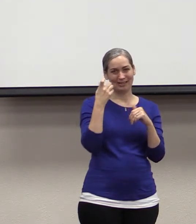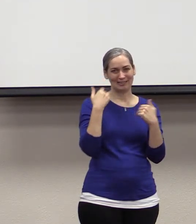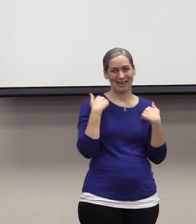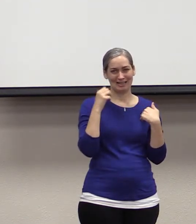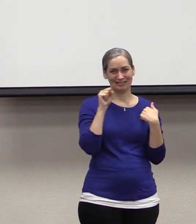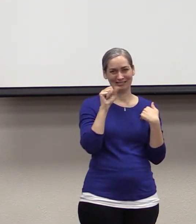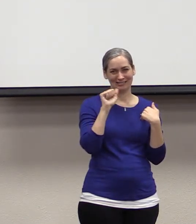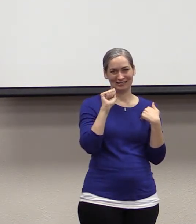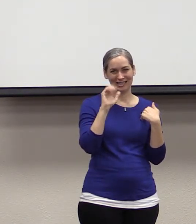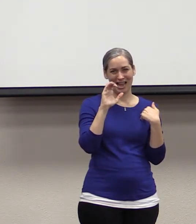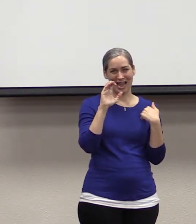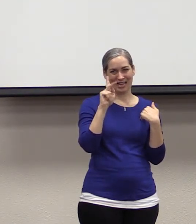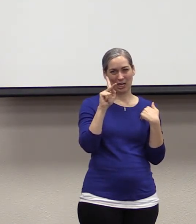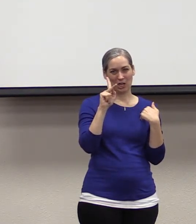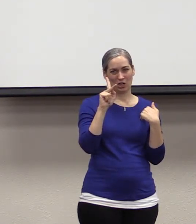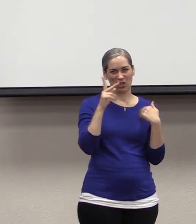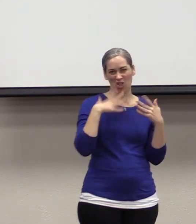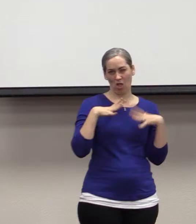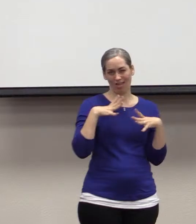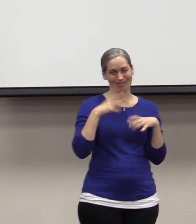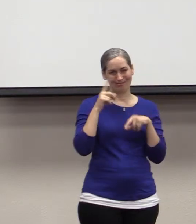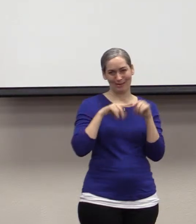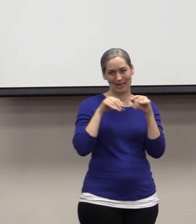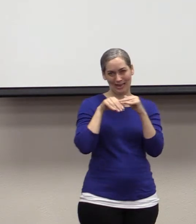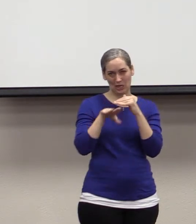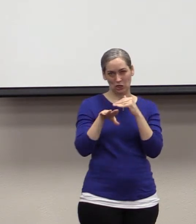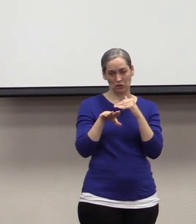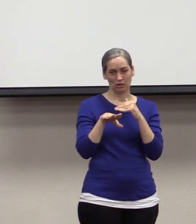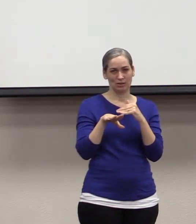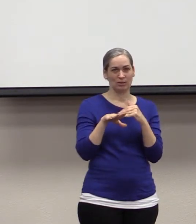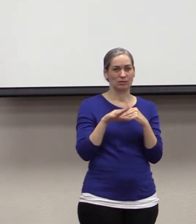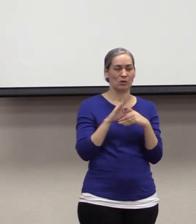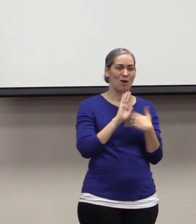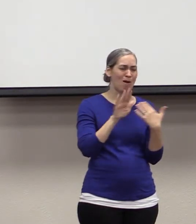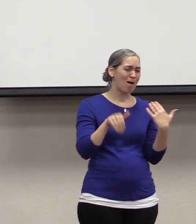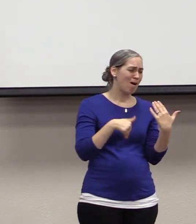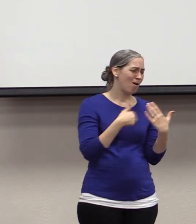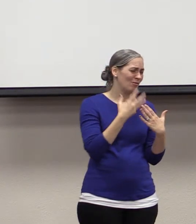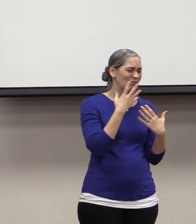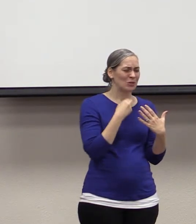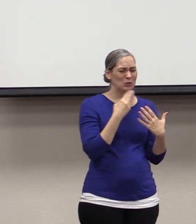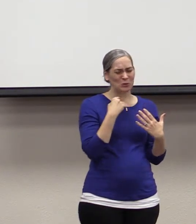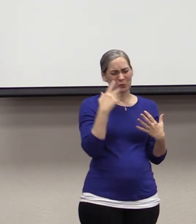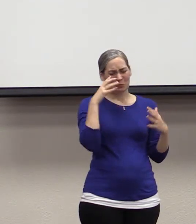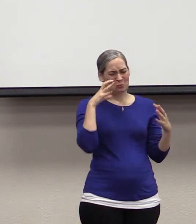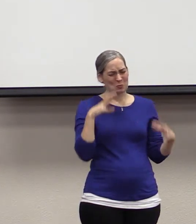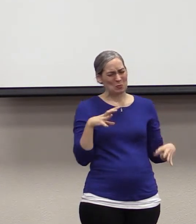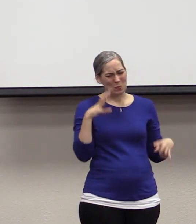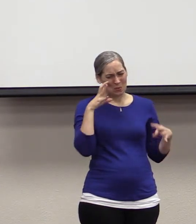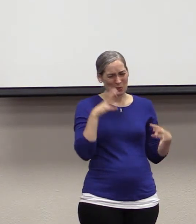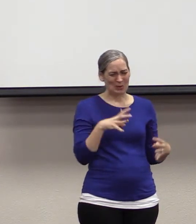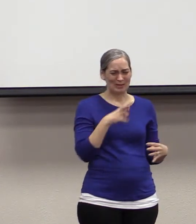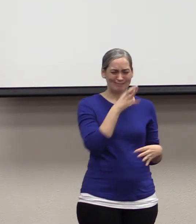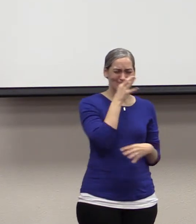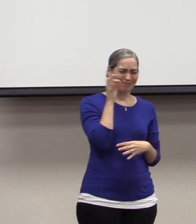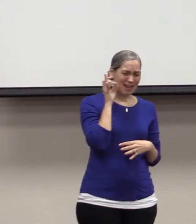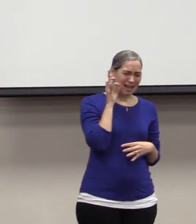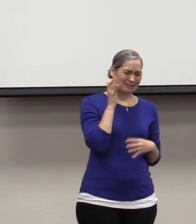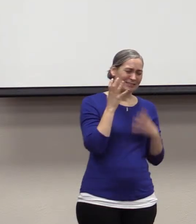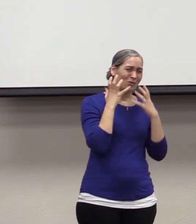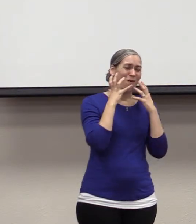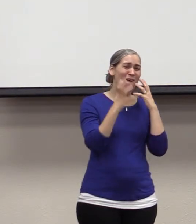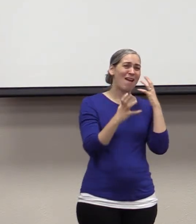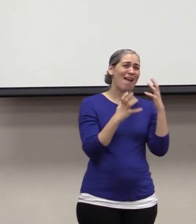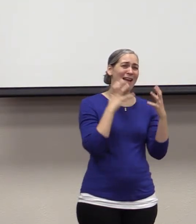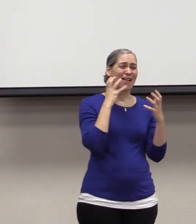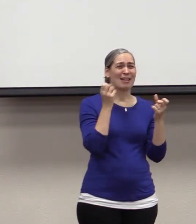the edict and order of the king came, there was great mourning among the Jews, with fasting, weeping, and wailing. Many